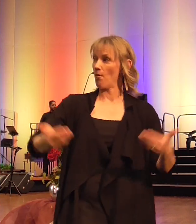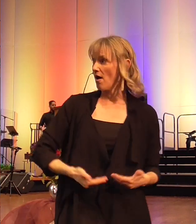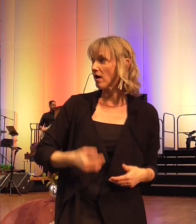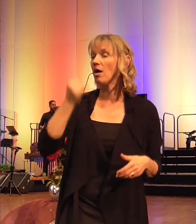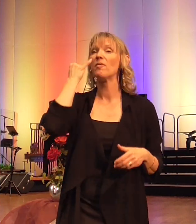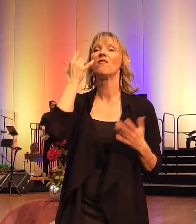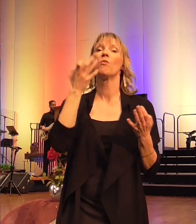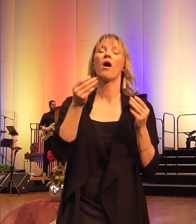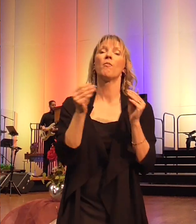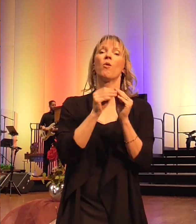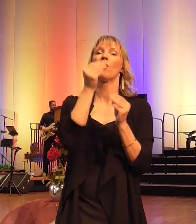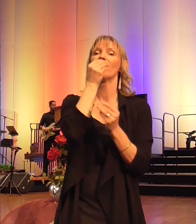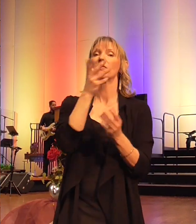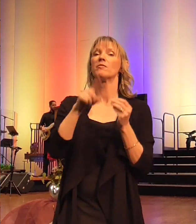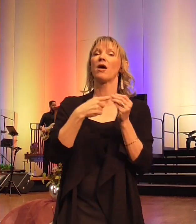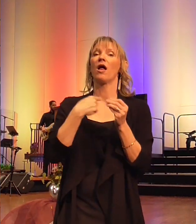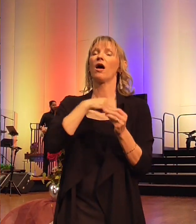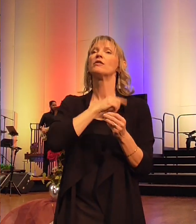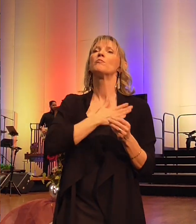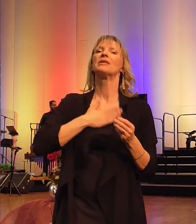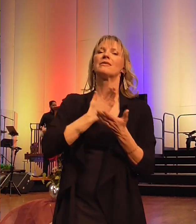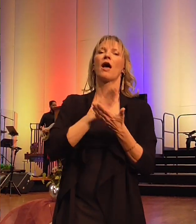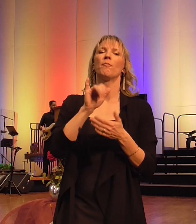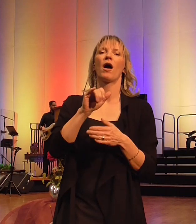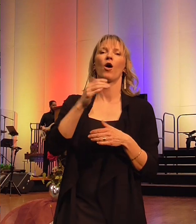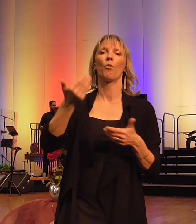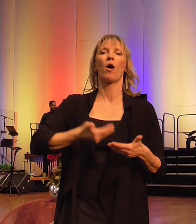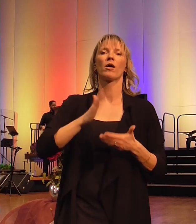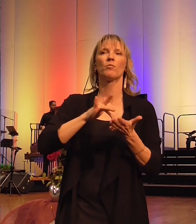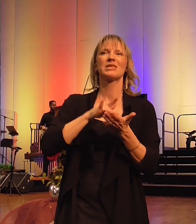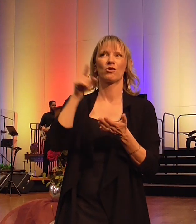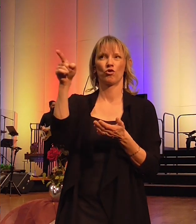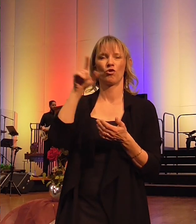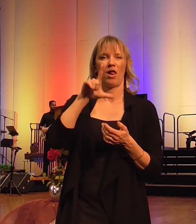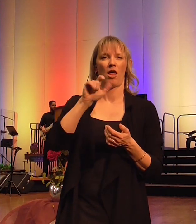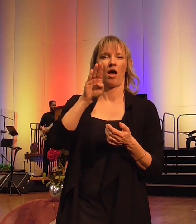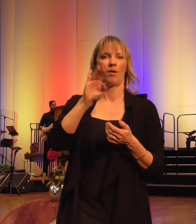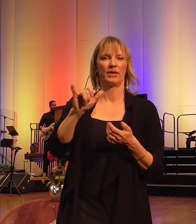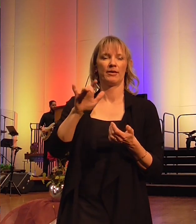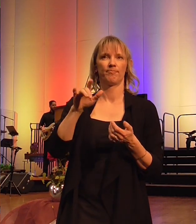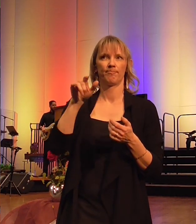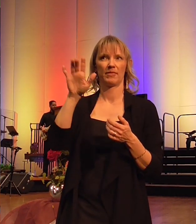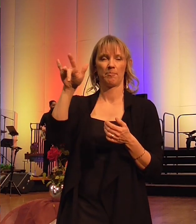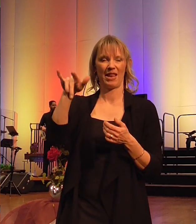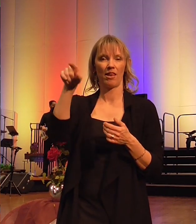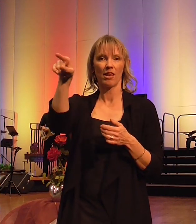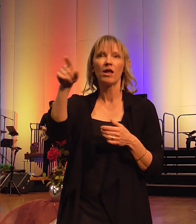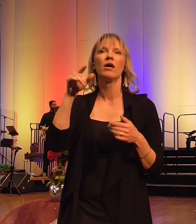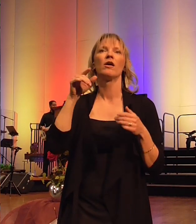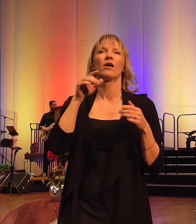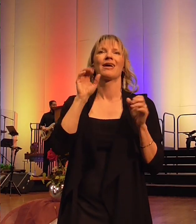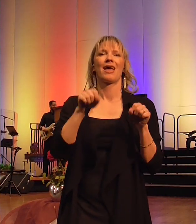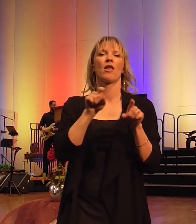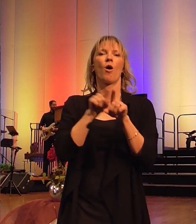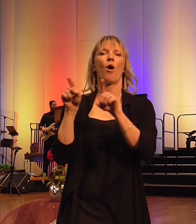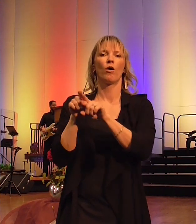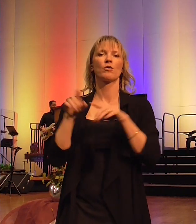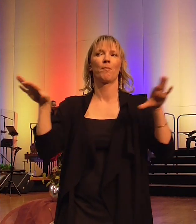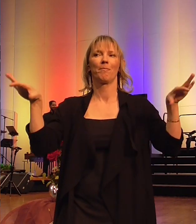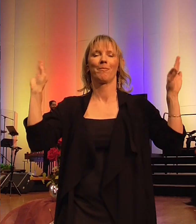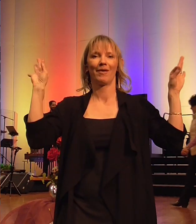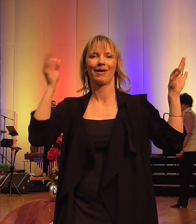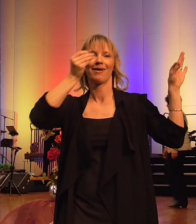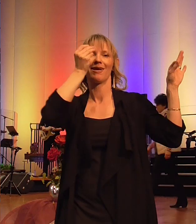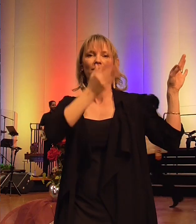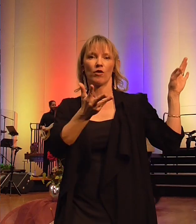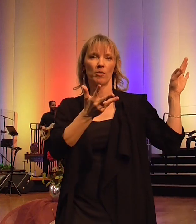you would like some more information about us, please stop by the Welcome Center in the center of our lobby, or you can also pick up some material in our resource racks